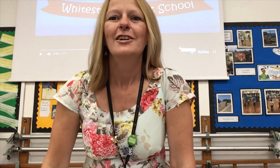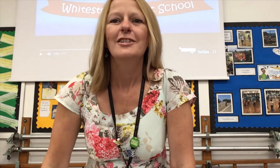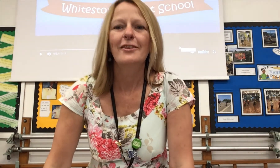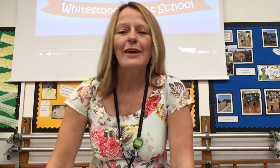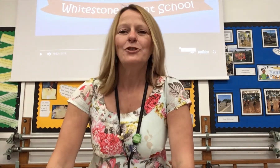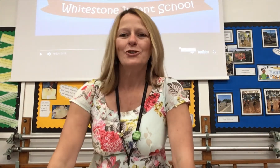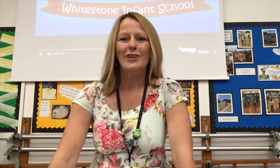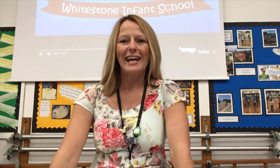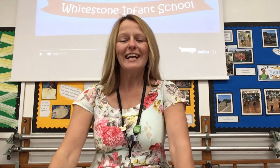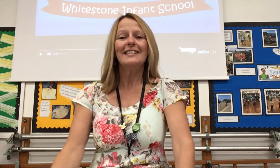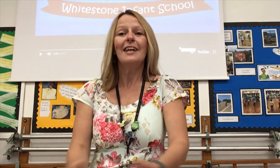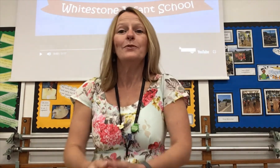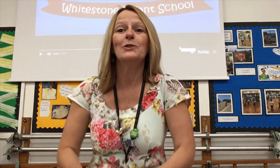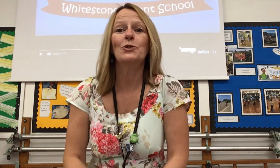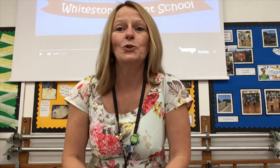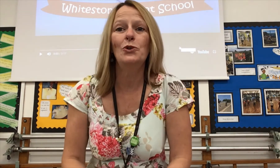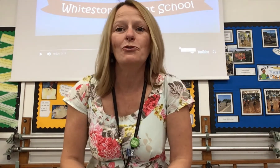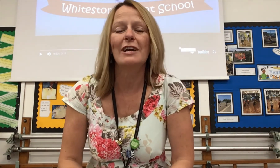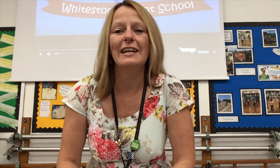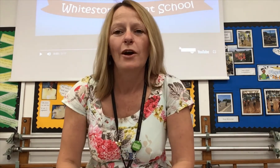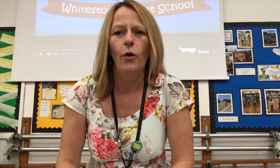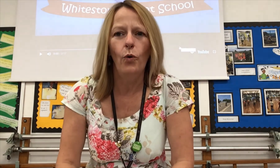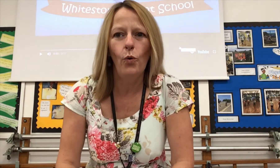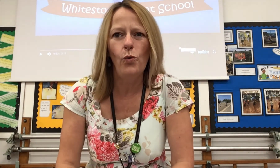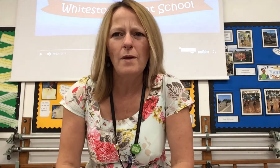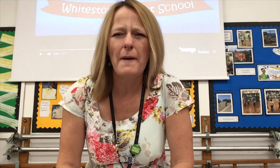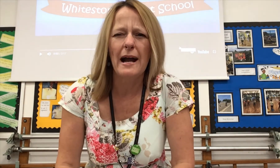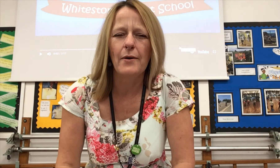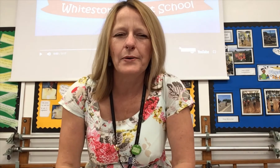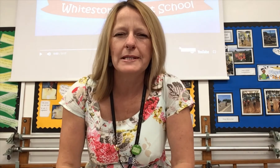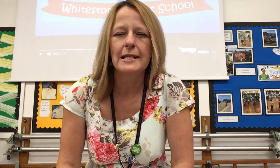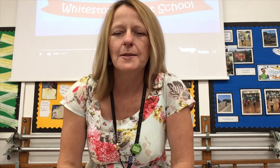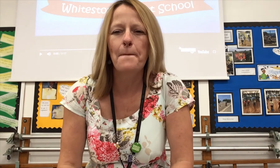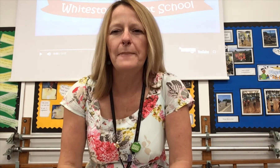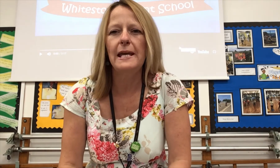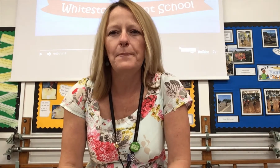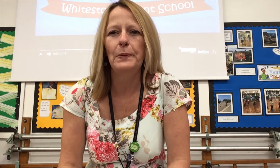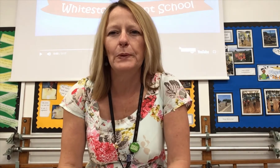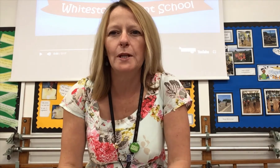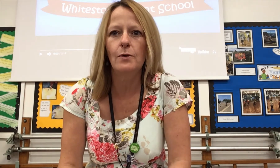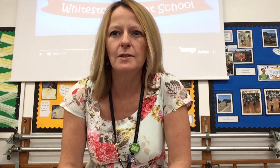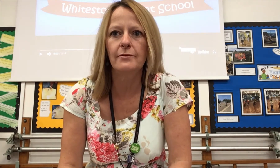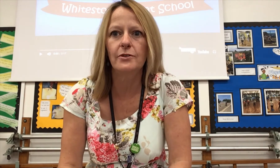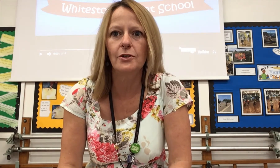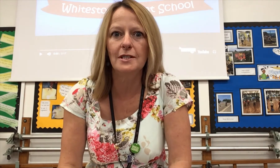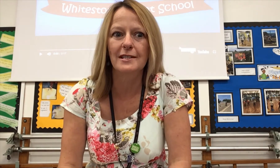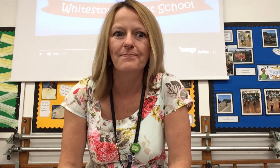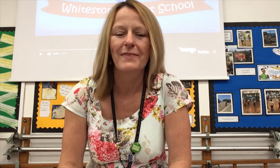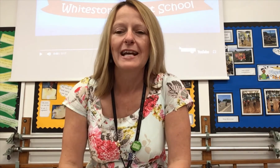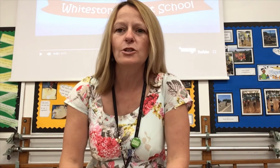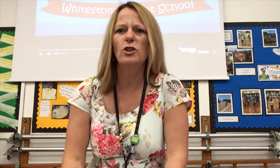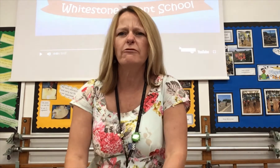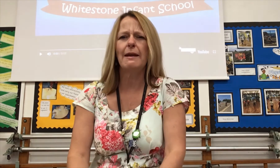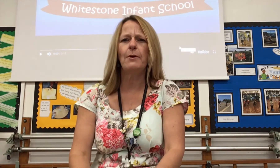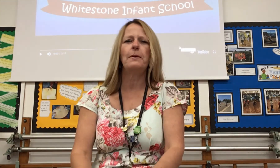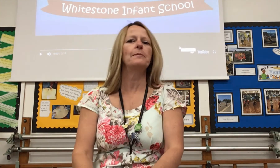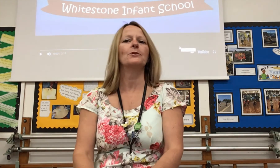So now children, I'd like to tell you a story all about some people who are different colours. It's called the Rainbow People